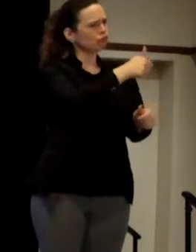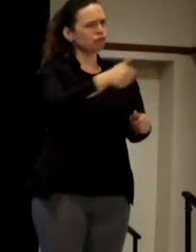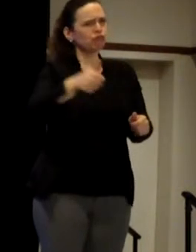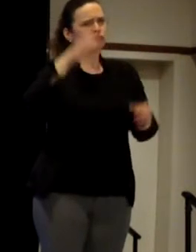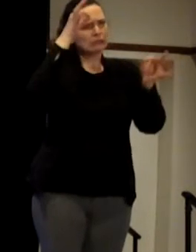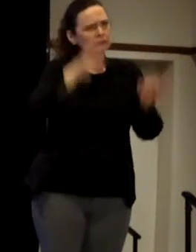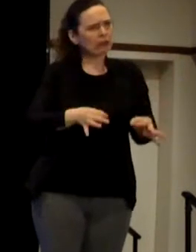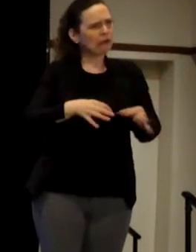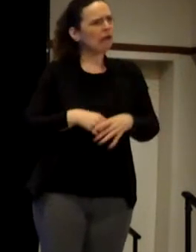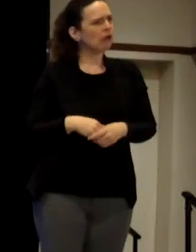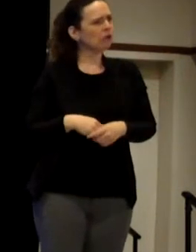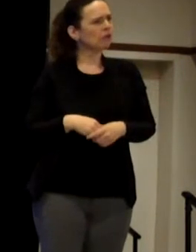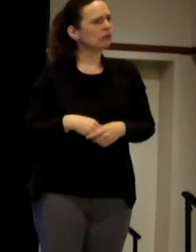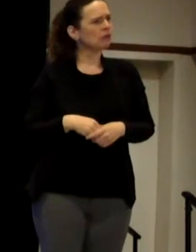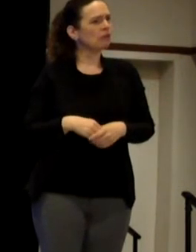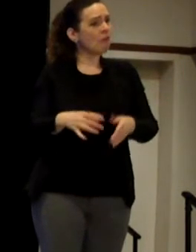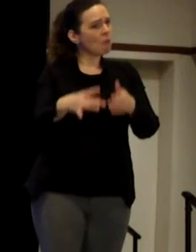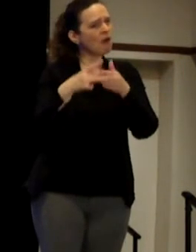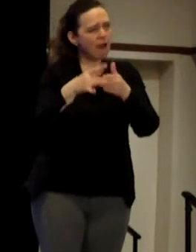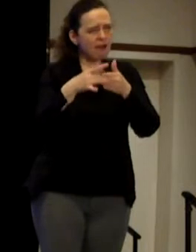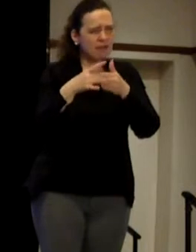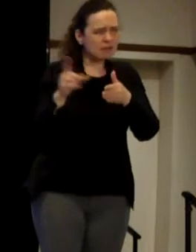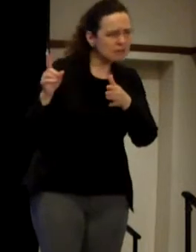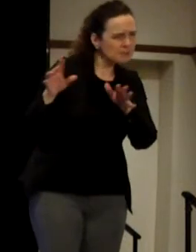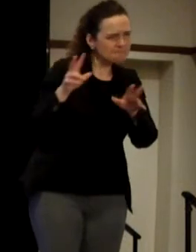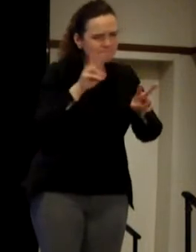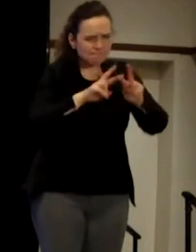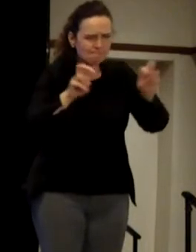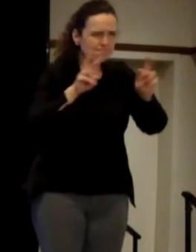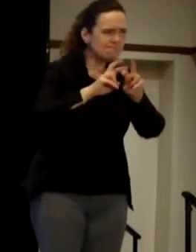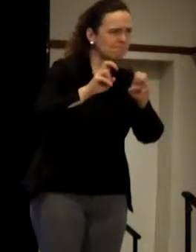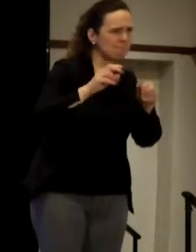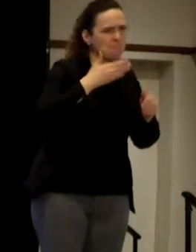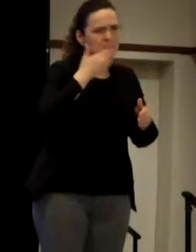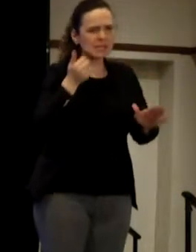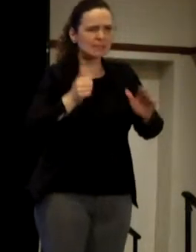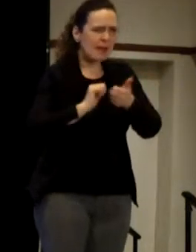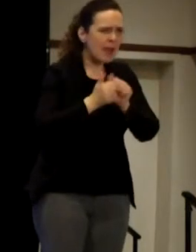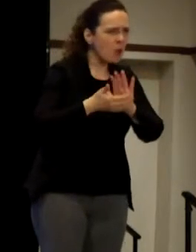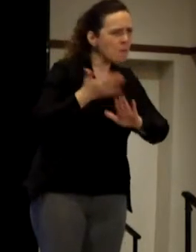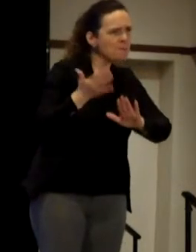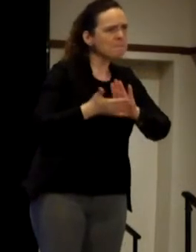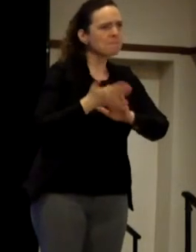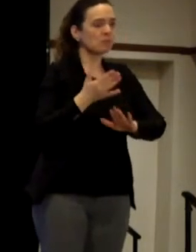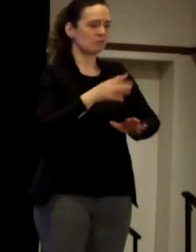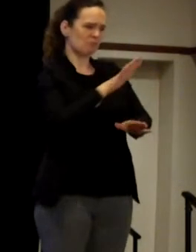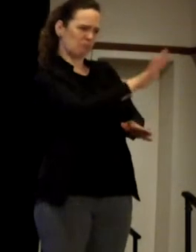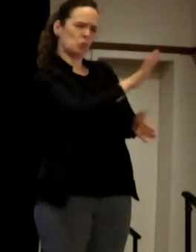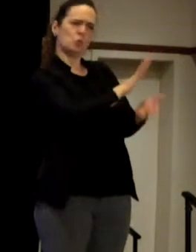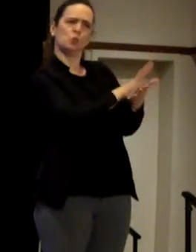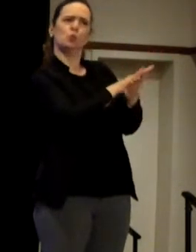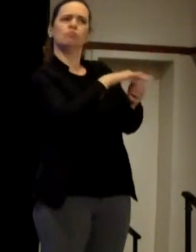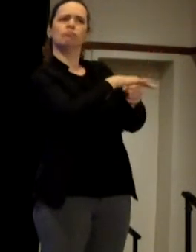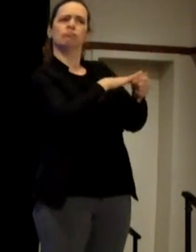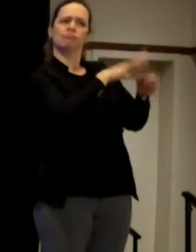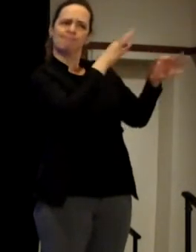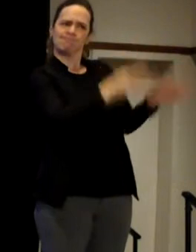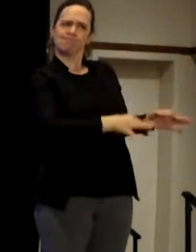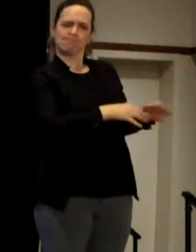the risk in our community. And certainly the districts will have the final say on that. Landlord